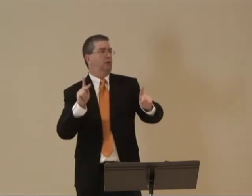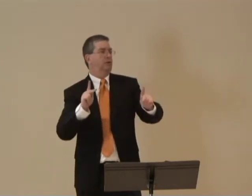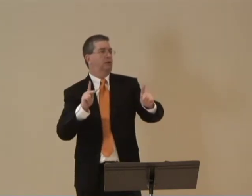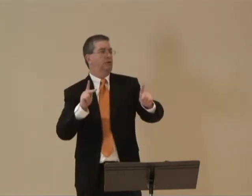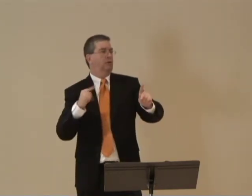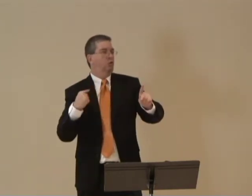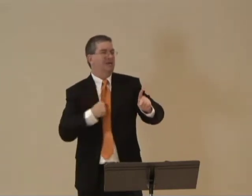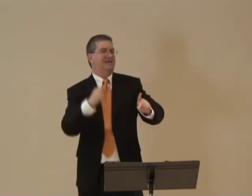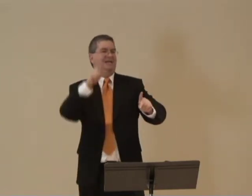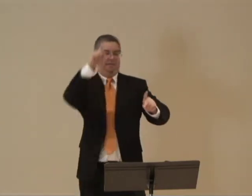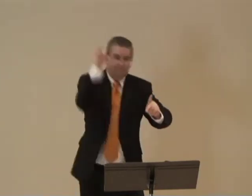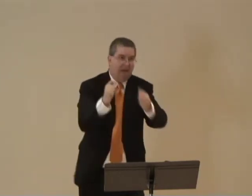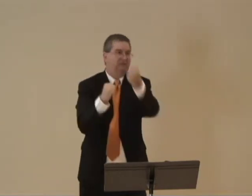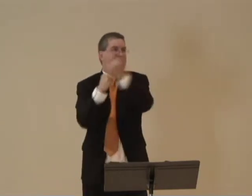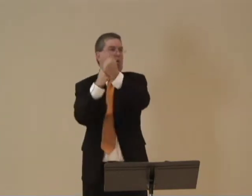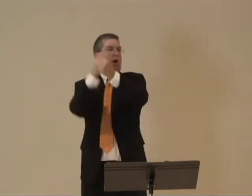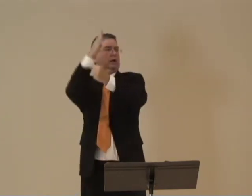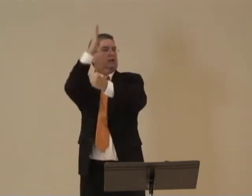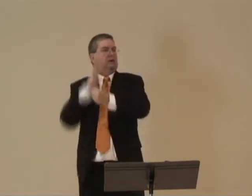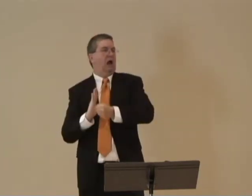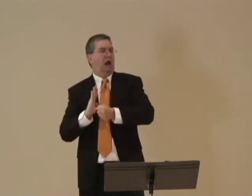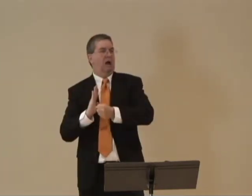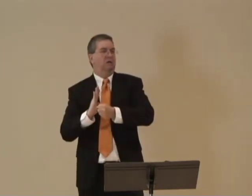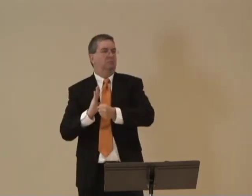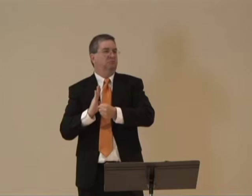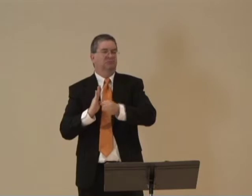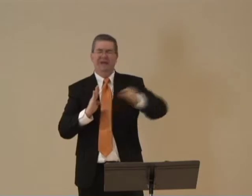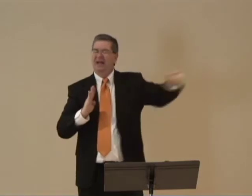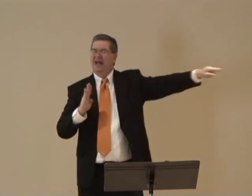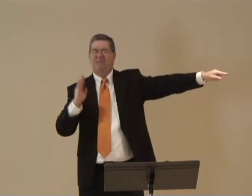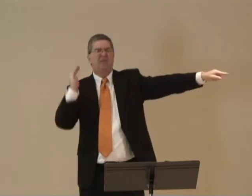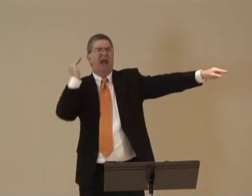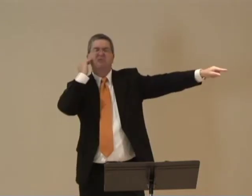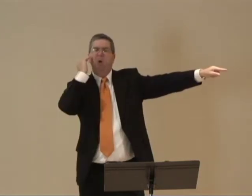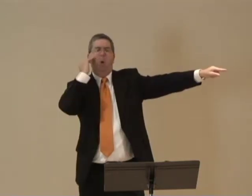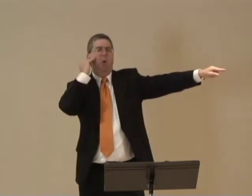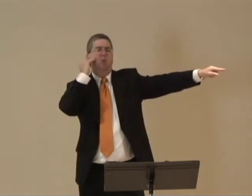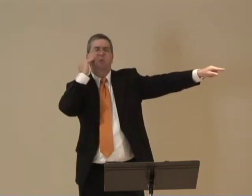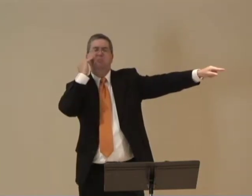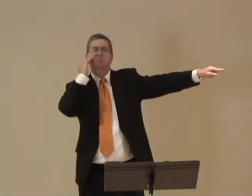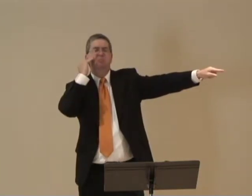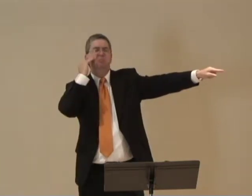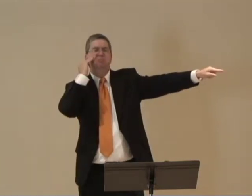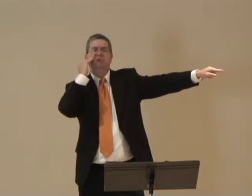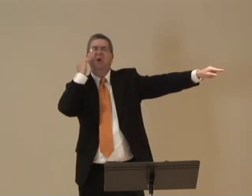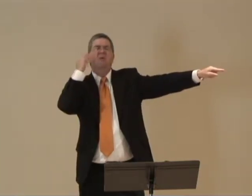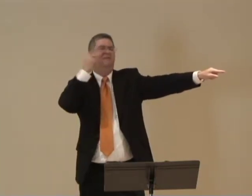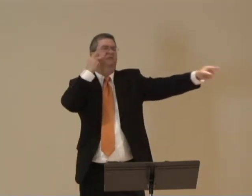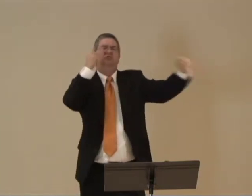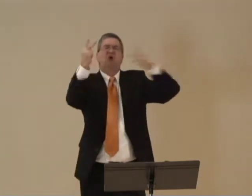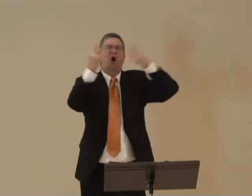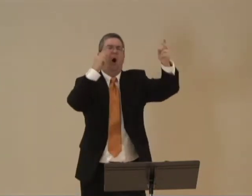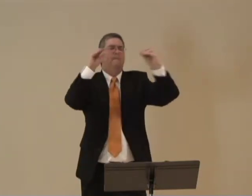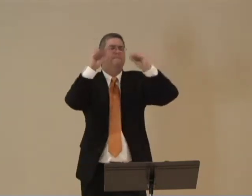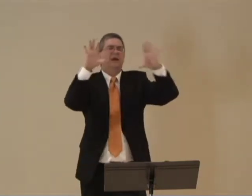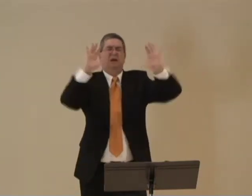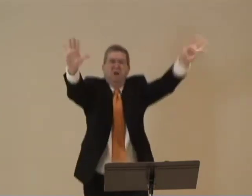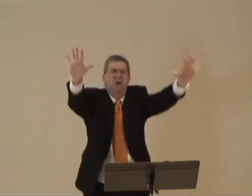And it clearly says here that the Egyptian people will know that the Israelites are God's.